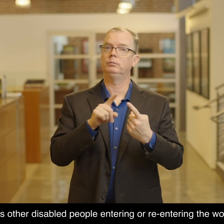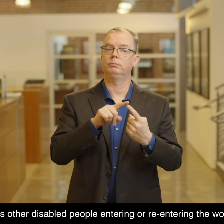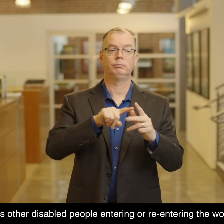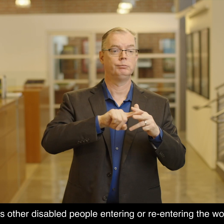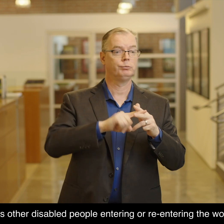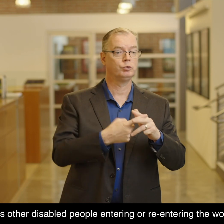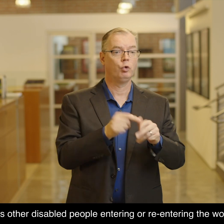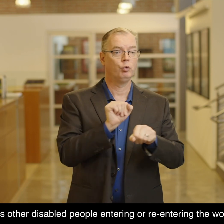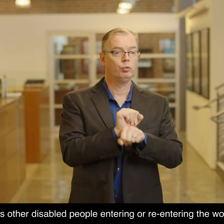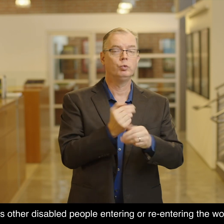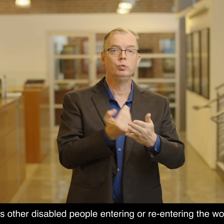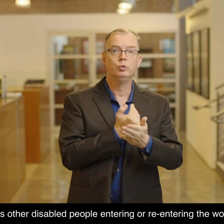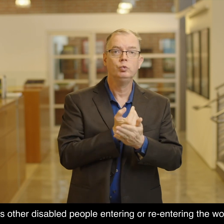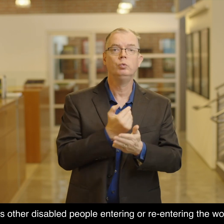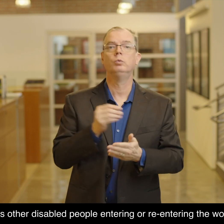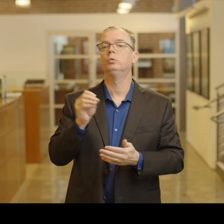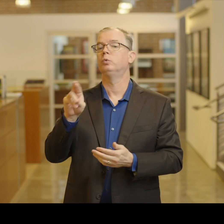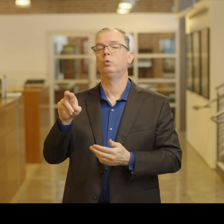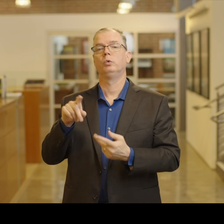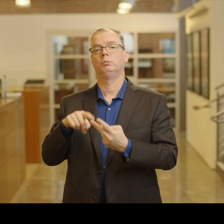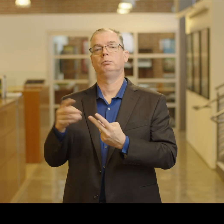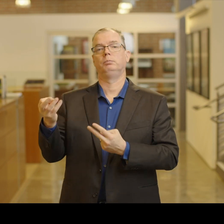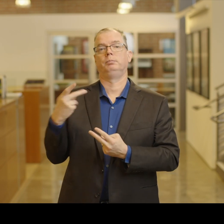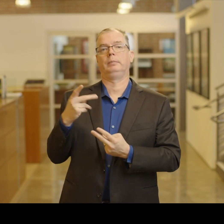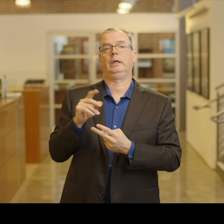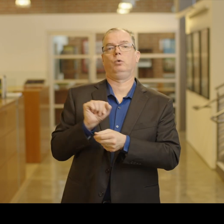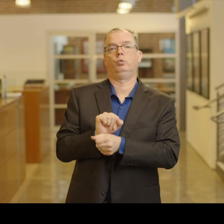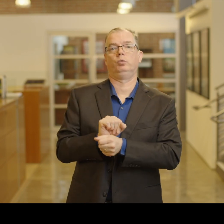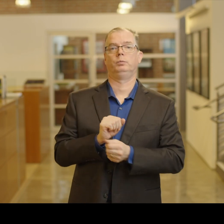entering or re-entering the workforce.